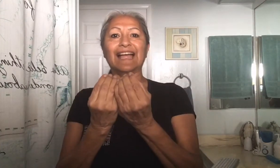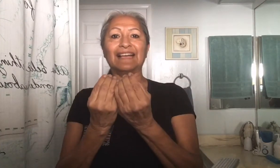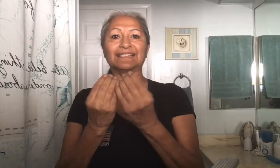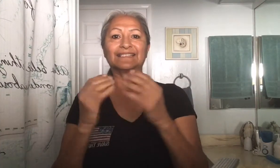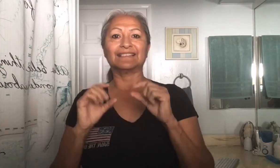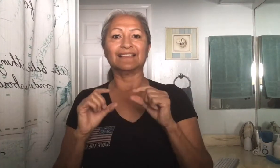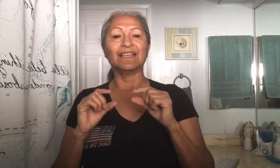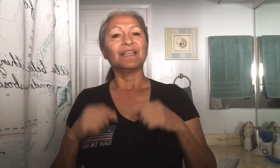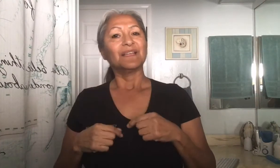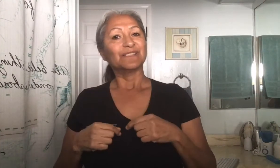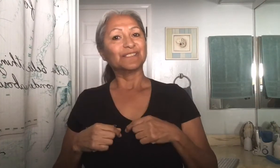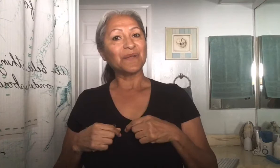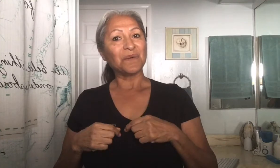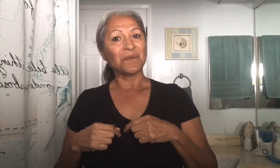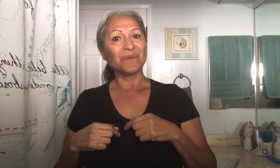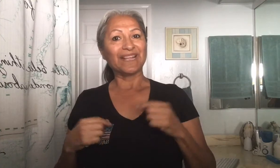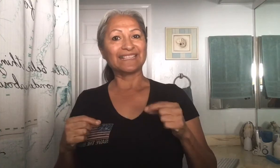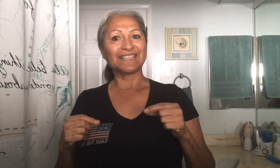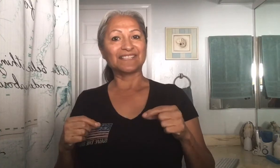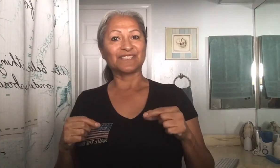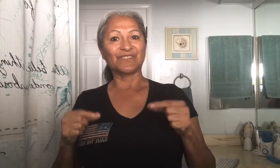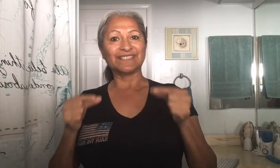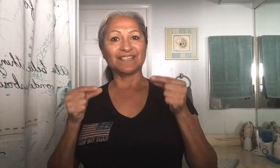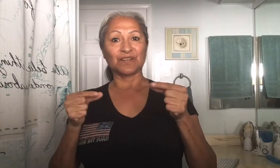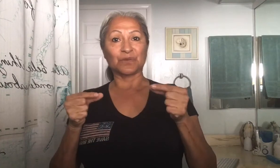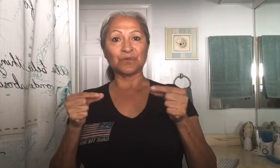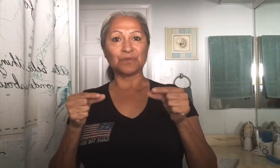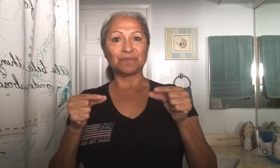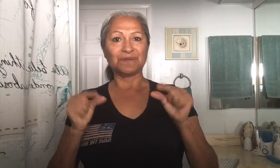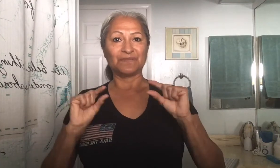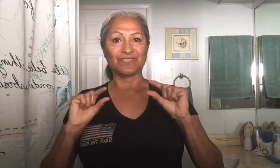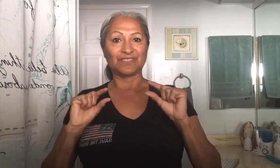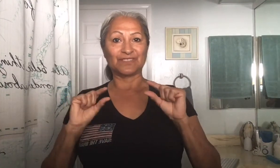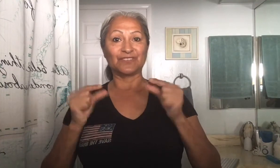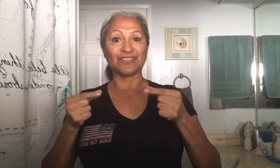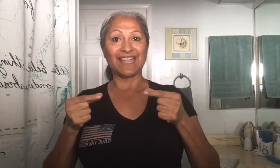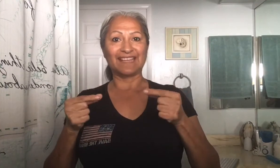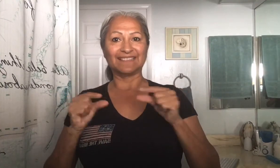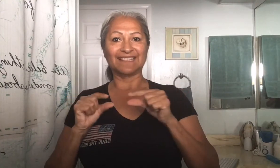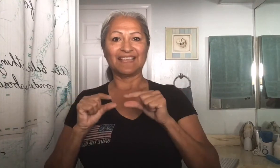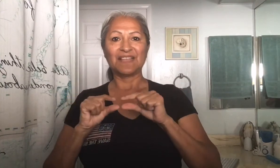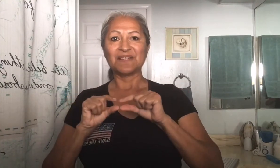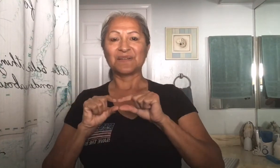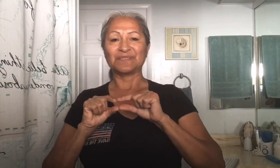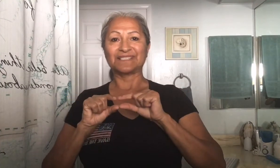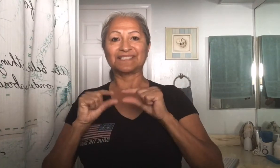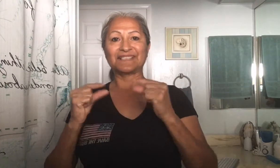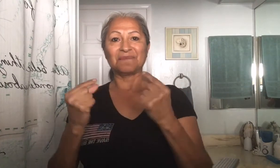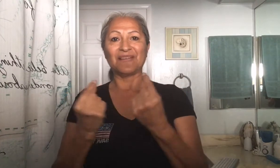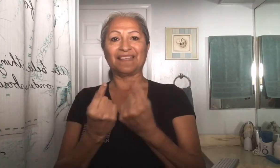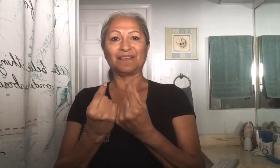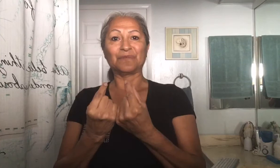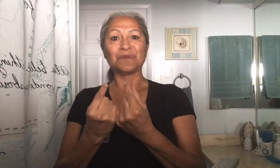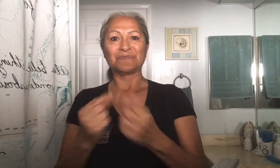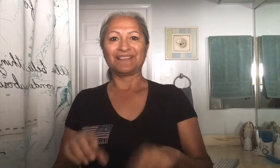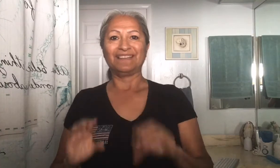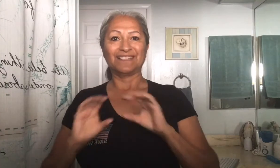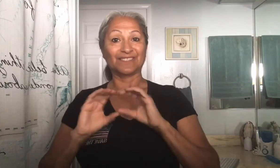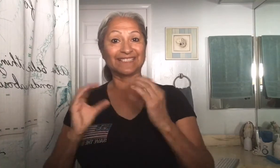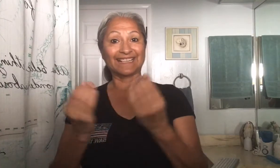class. So it stands to reason that a group, which is your G hands, goes the same way, group. So it's a